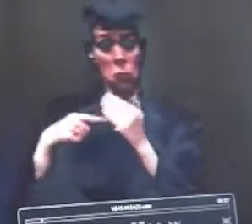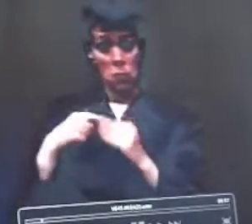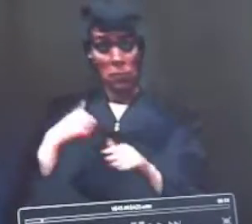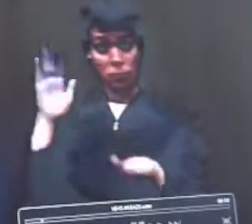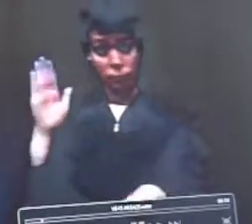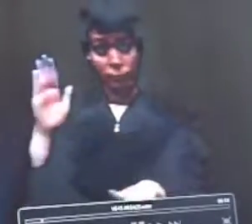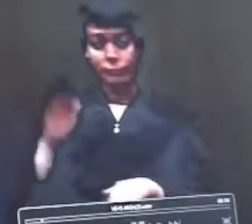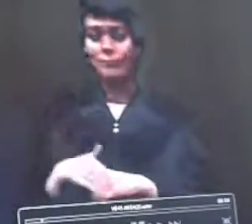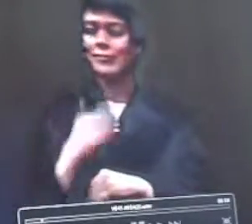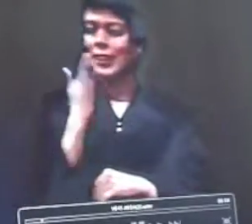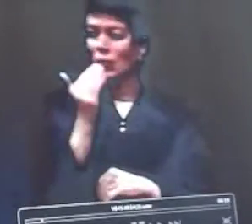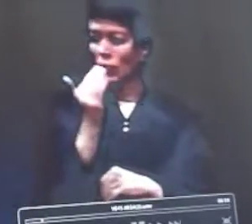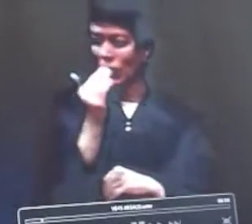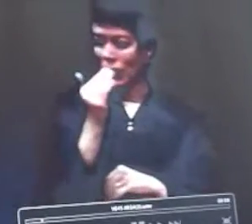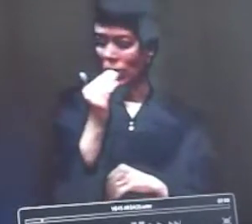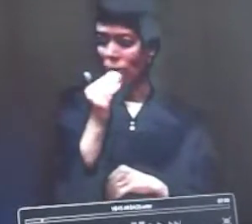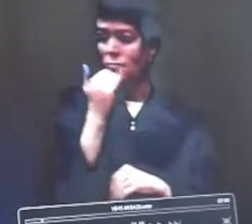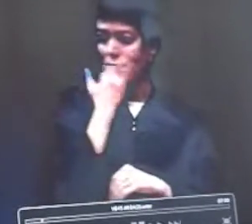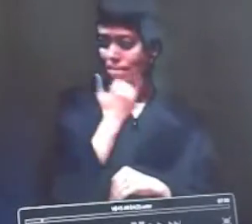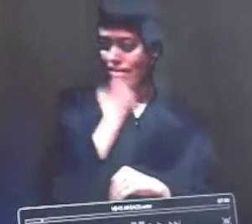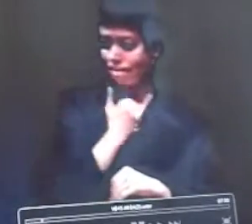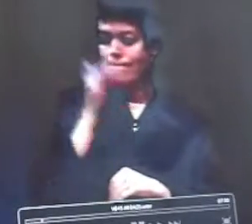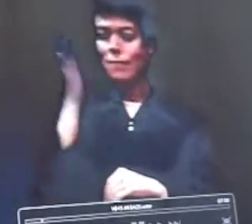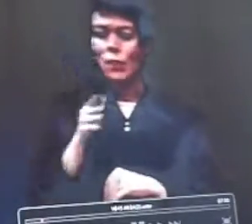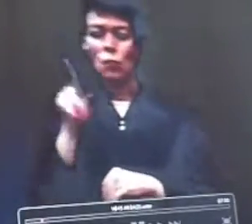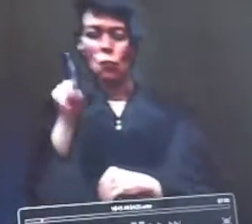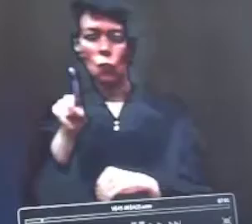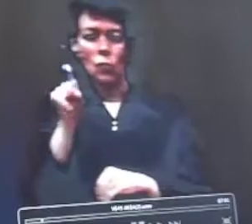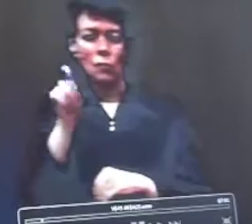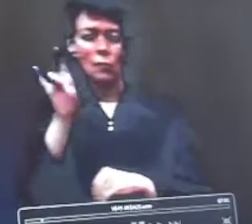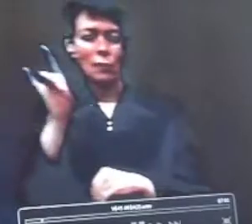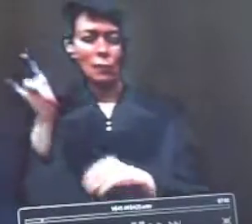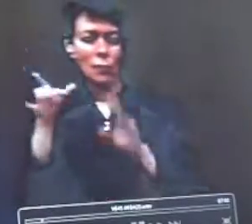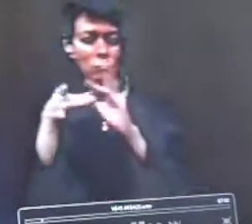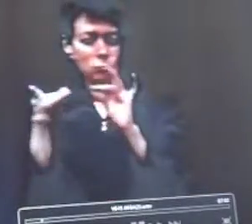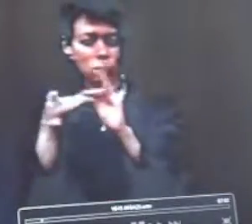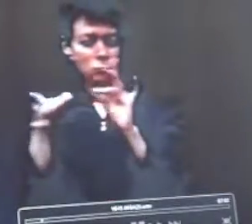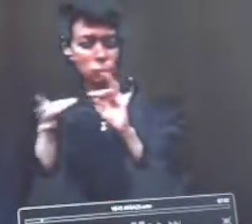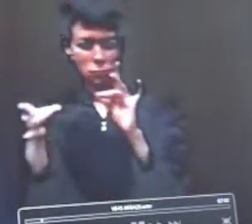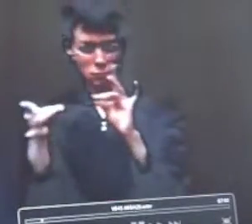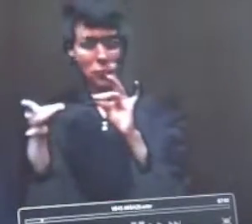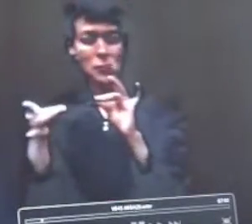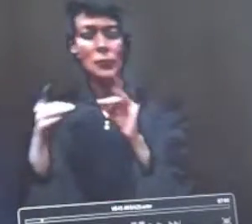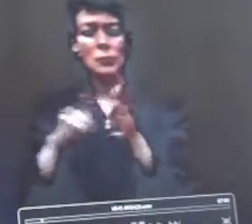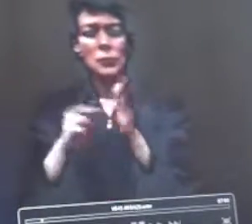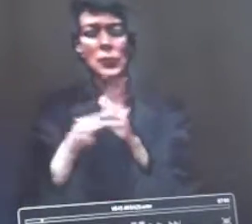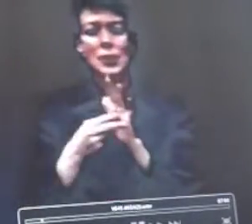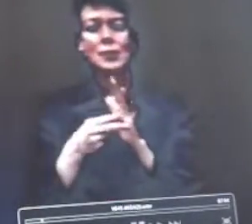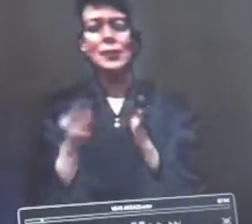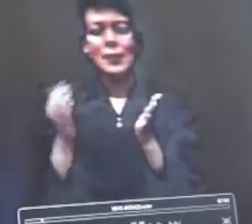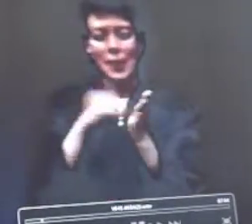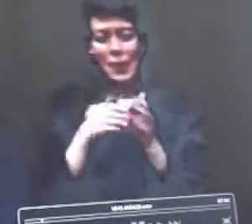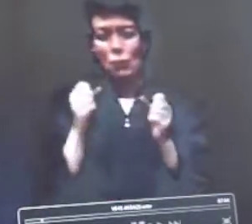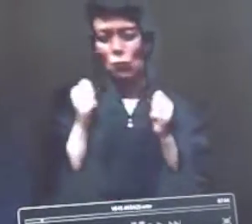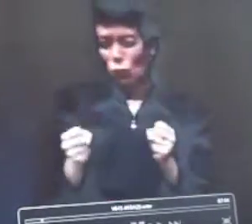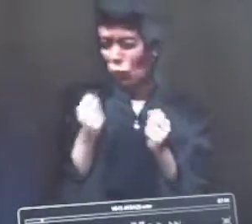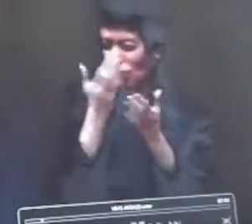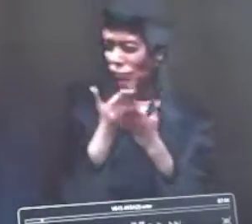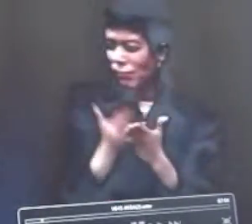And for the questioning, there were 15 errors out of 188 statements.